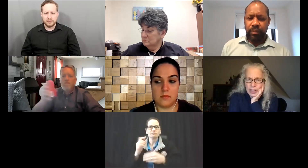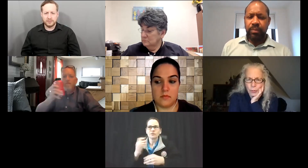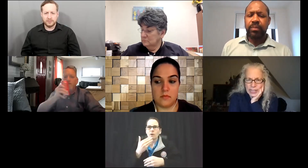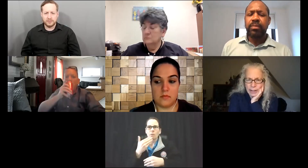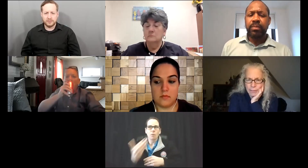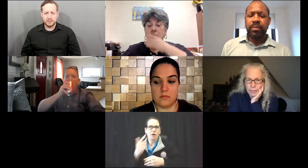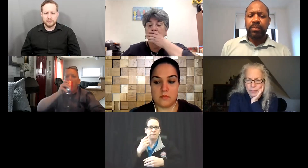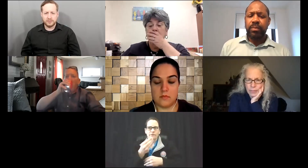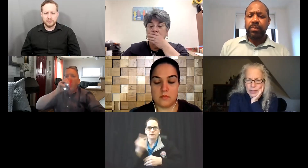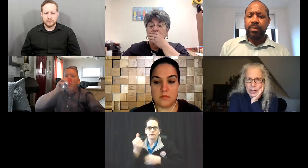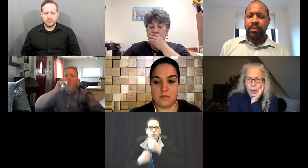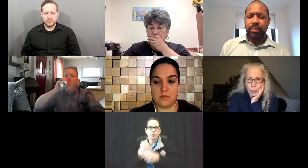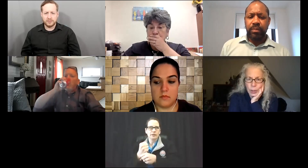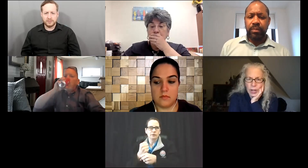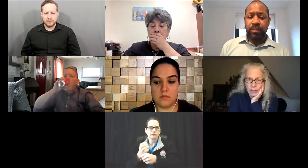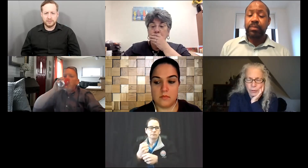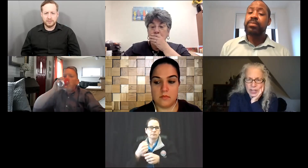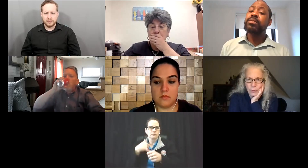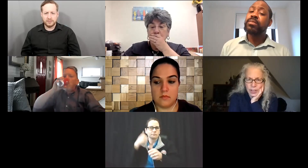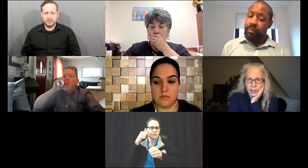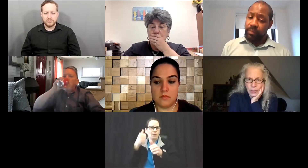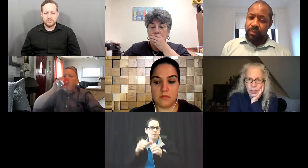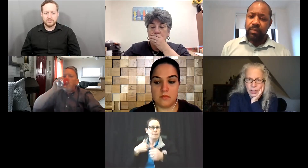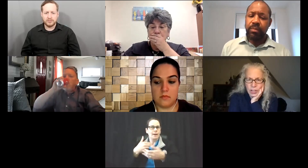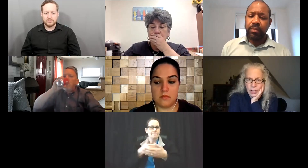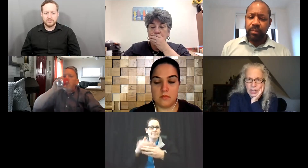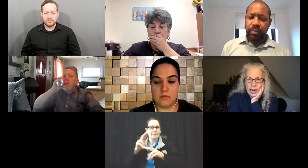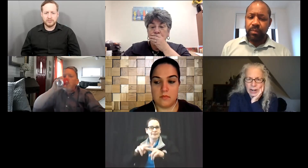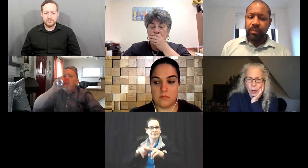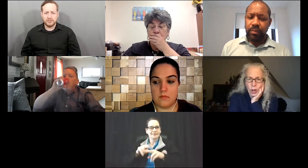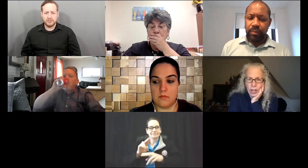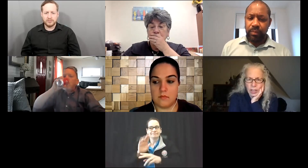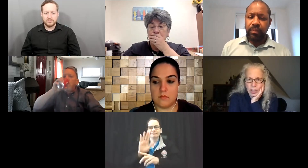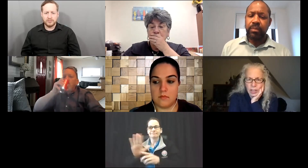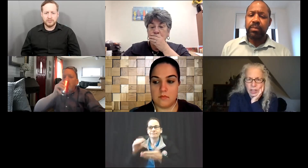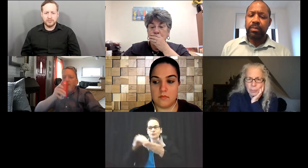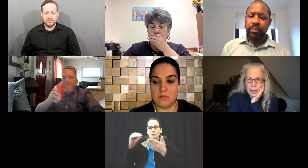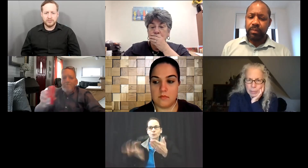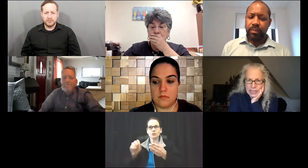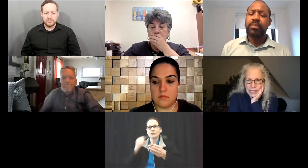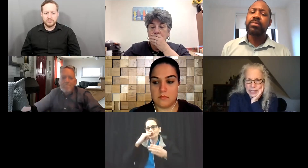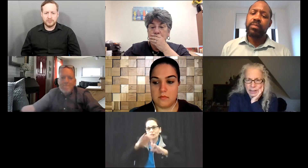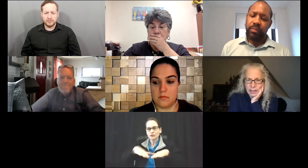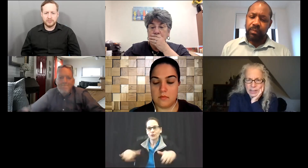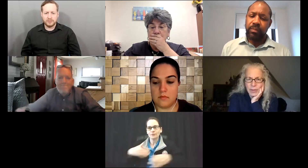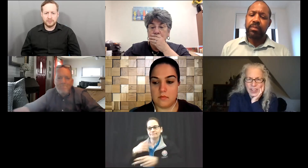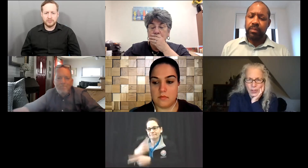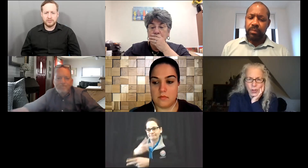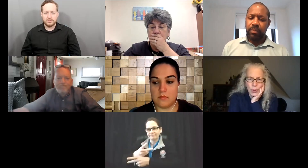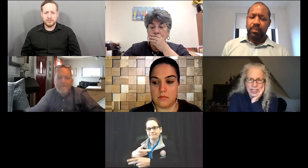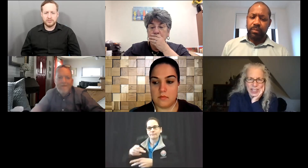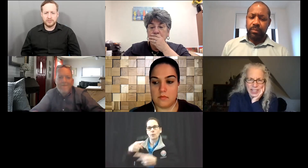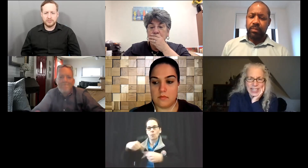about literacy. And it went pretty well for several years. And I recall babysitting some of